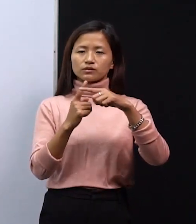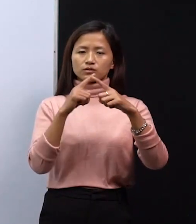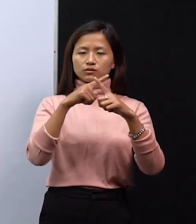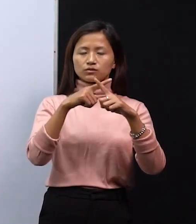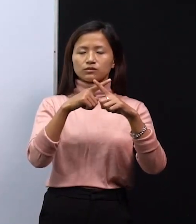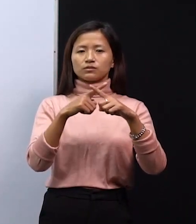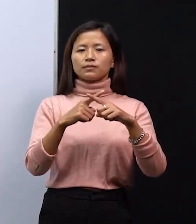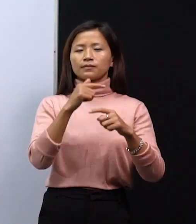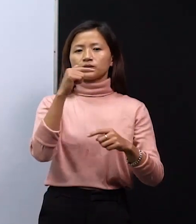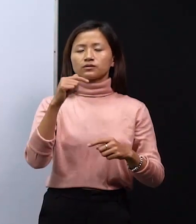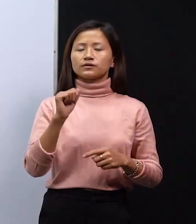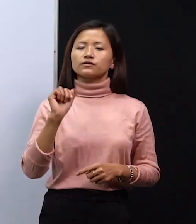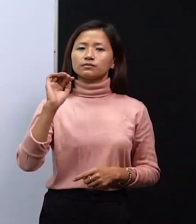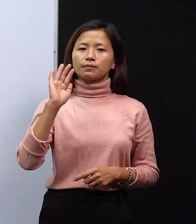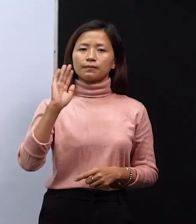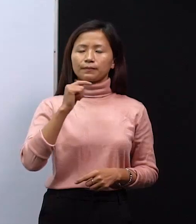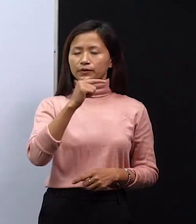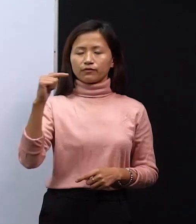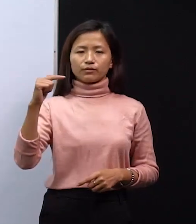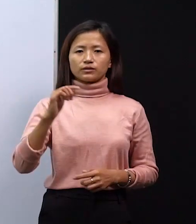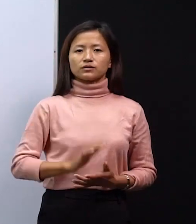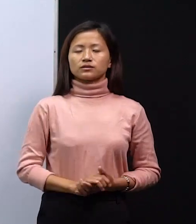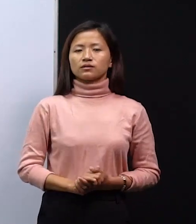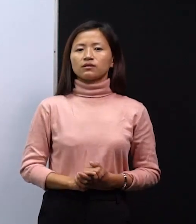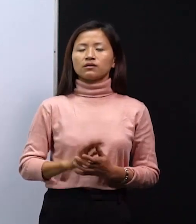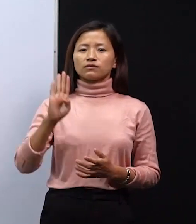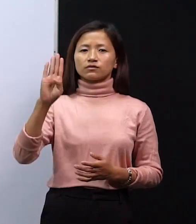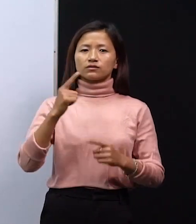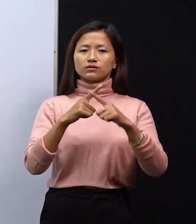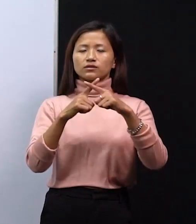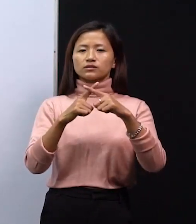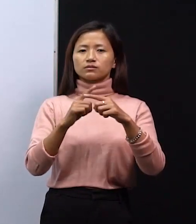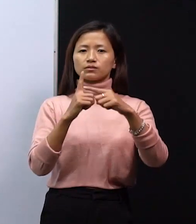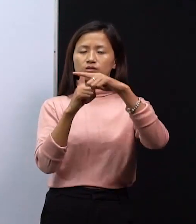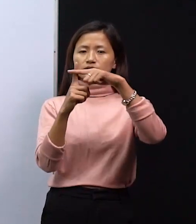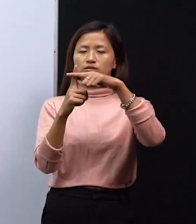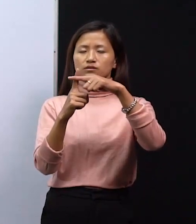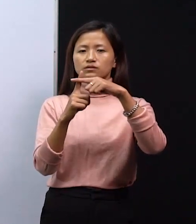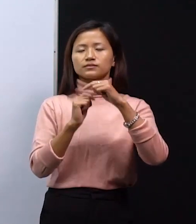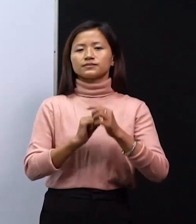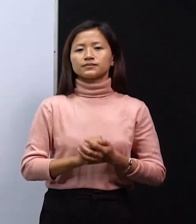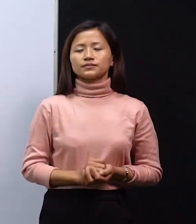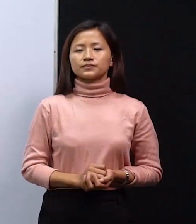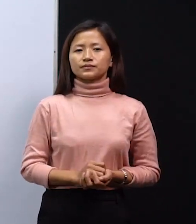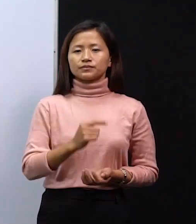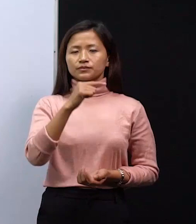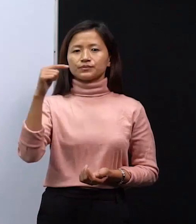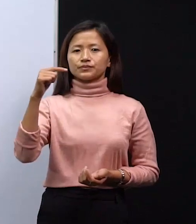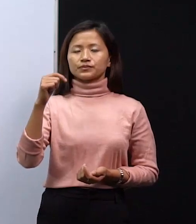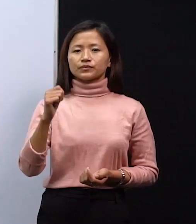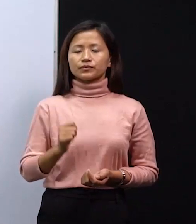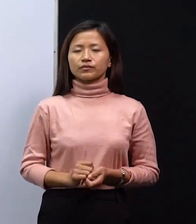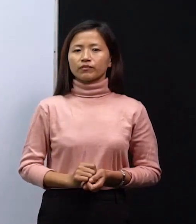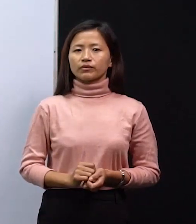come the same thing again, okay? Similarly, 4x plus this minus will go with